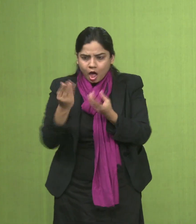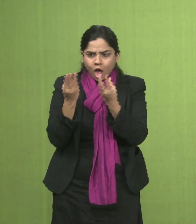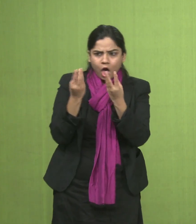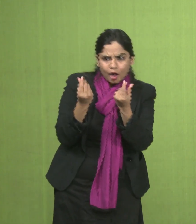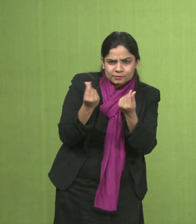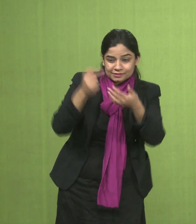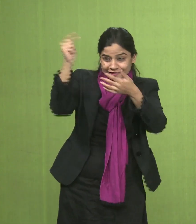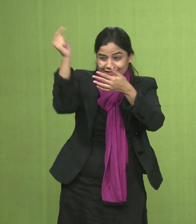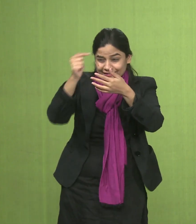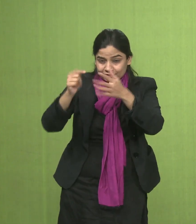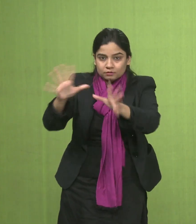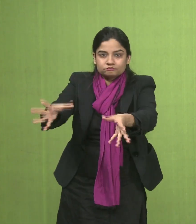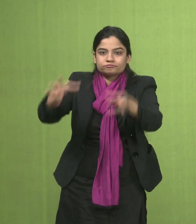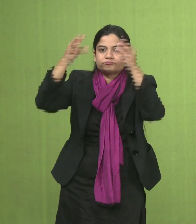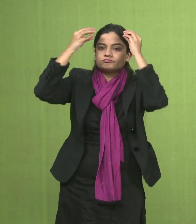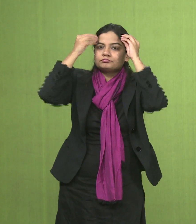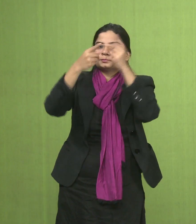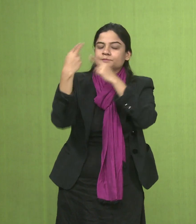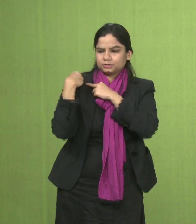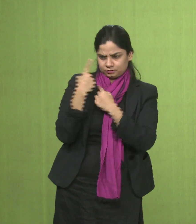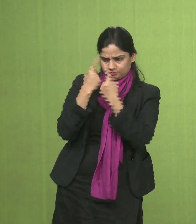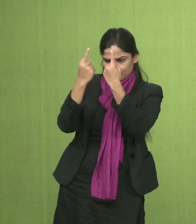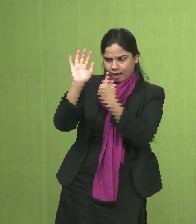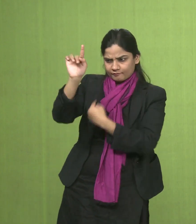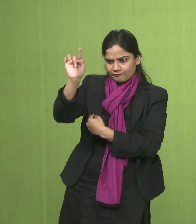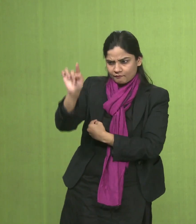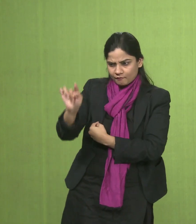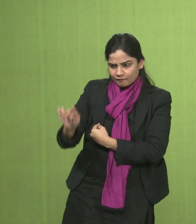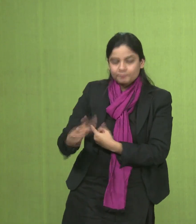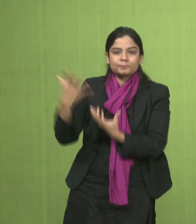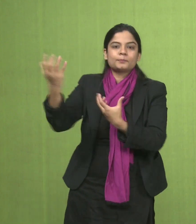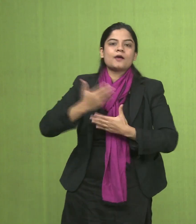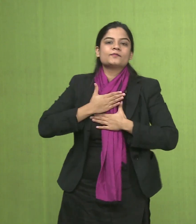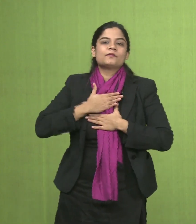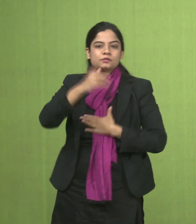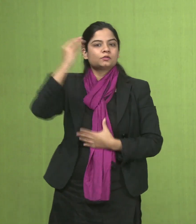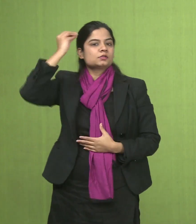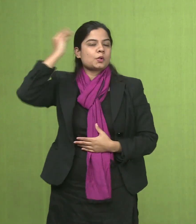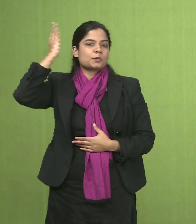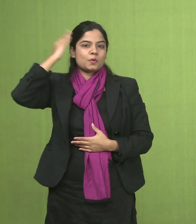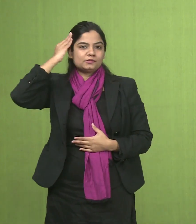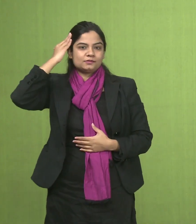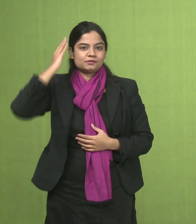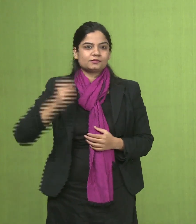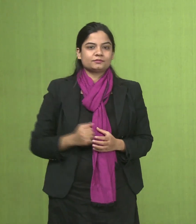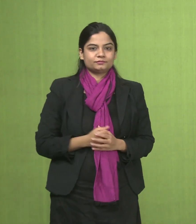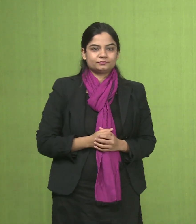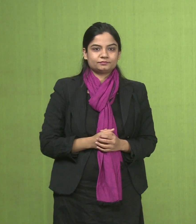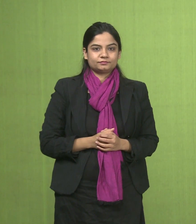dates, how much it is for, warnings, contents, etc. Remember the labels always.